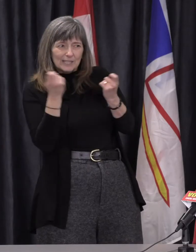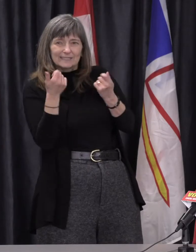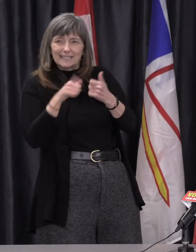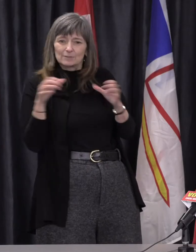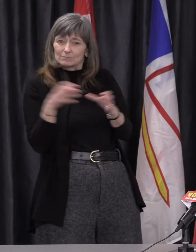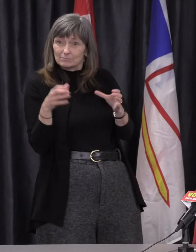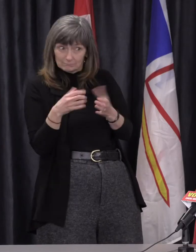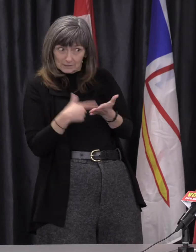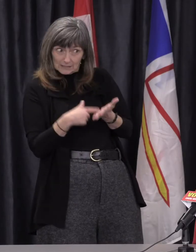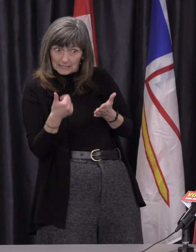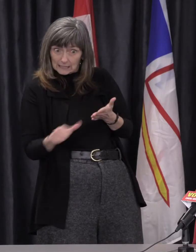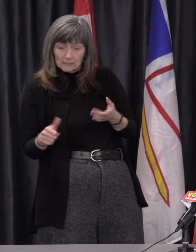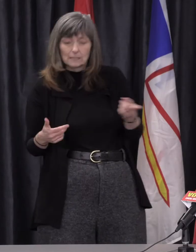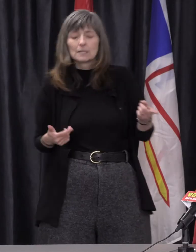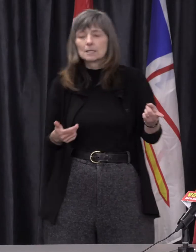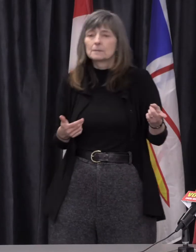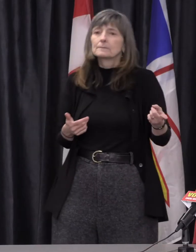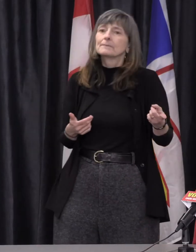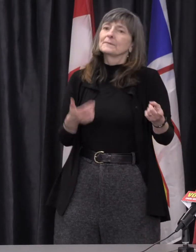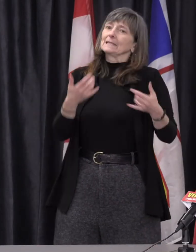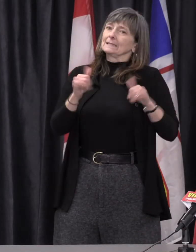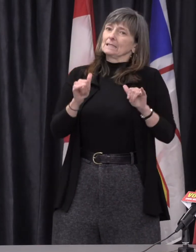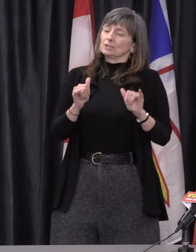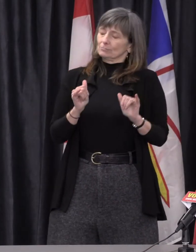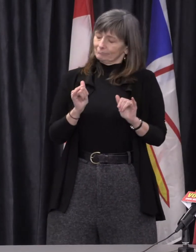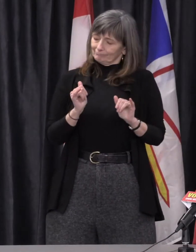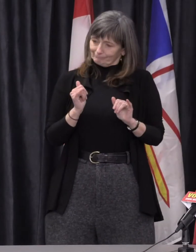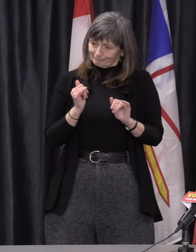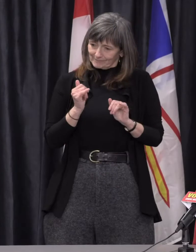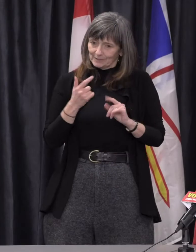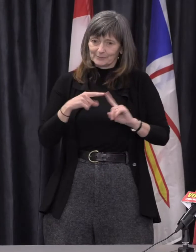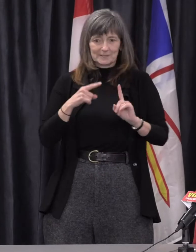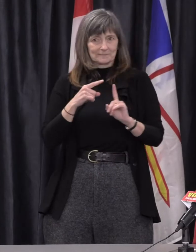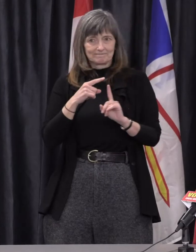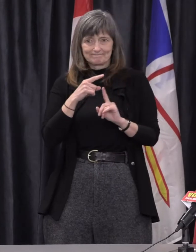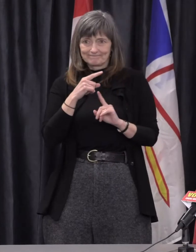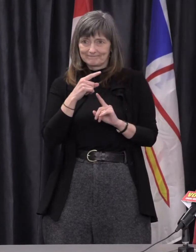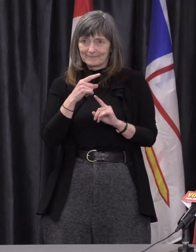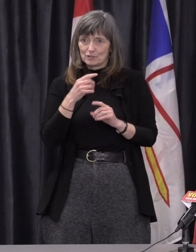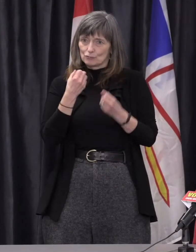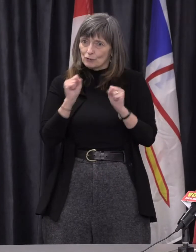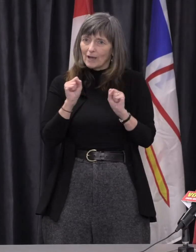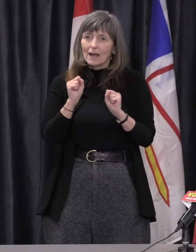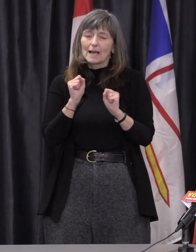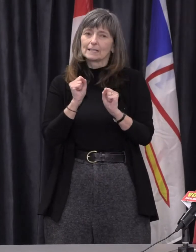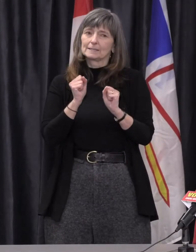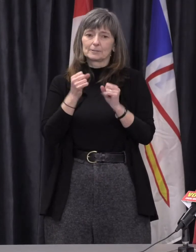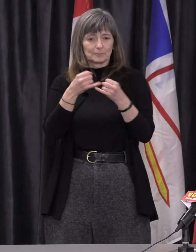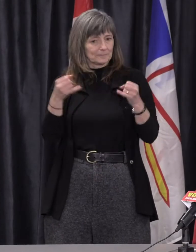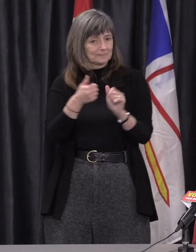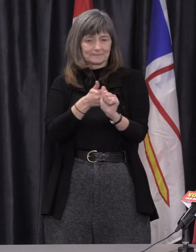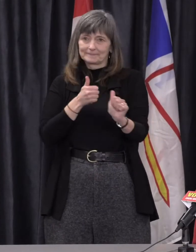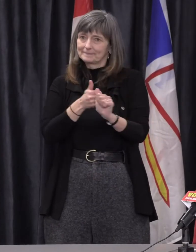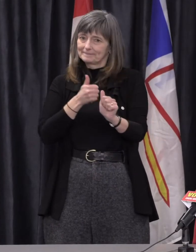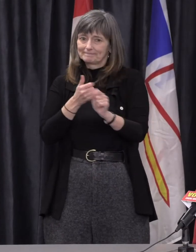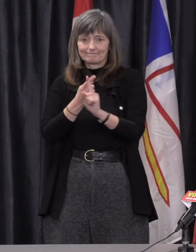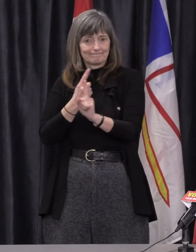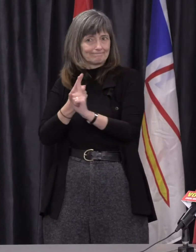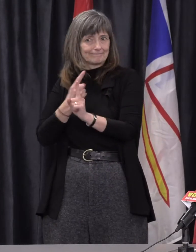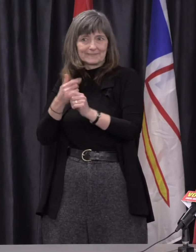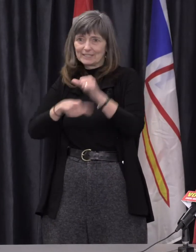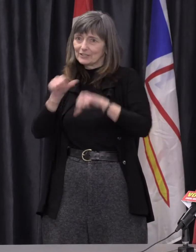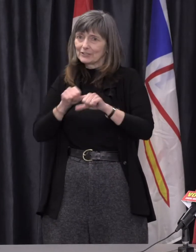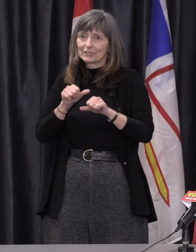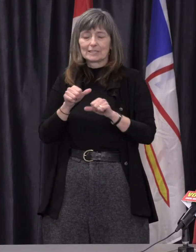that people, practice their good civic duty and make sure that they try to distance themselves as much as possible, keep their